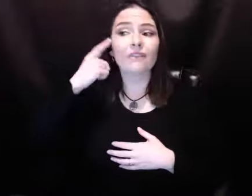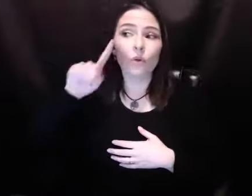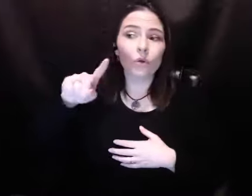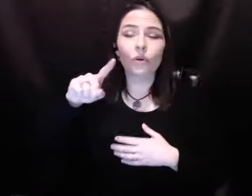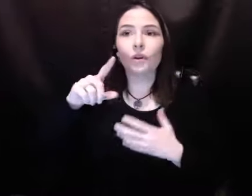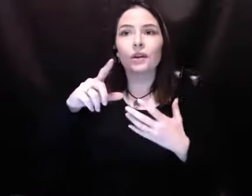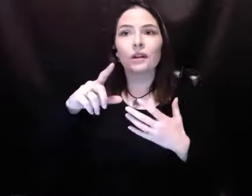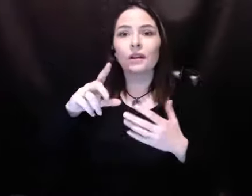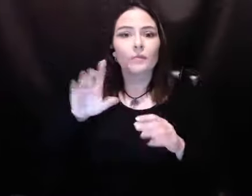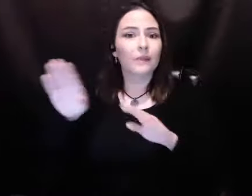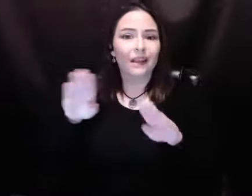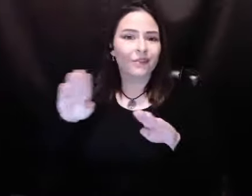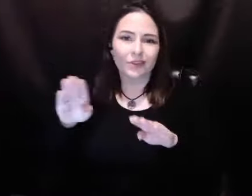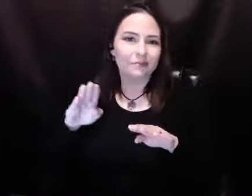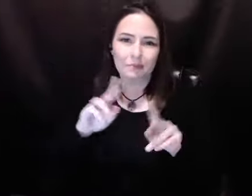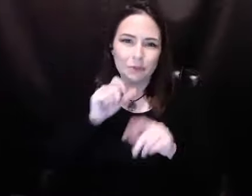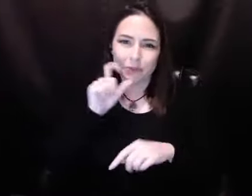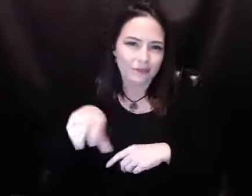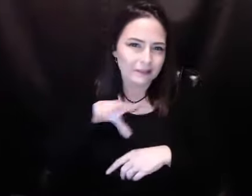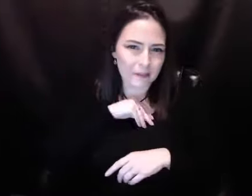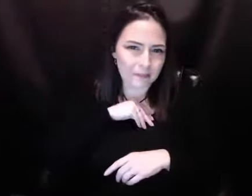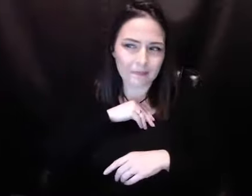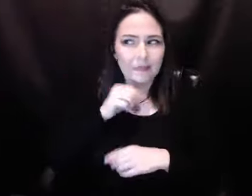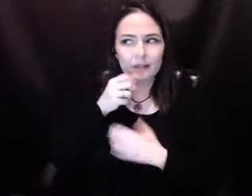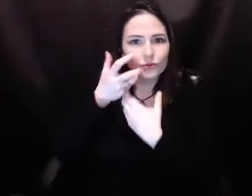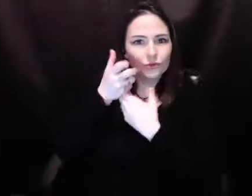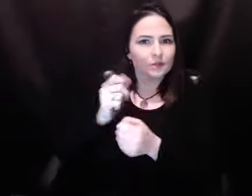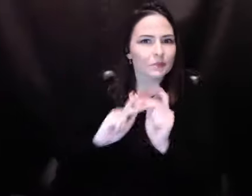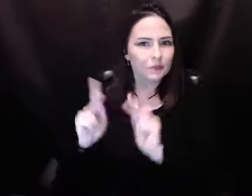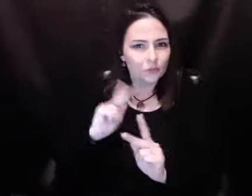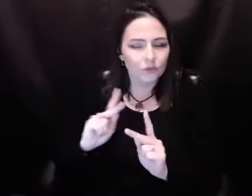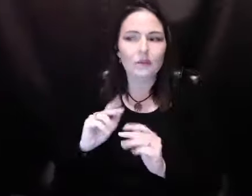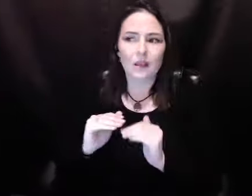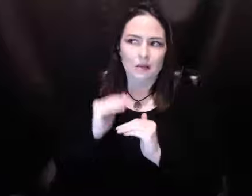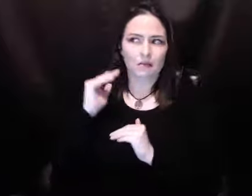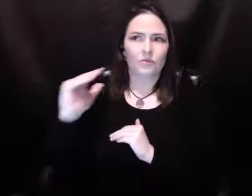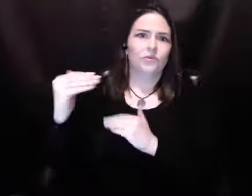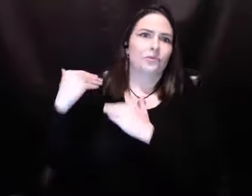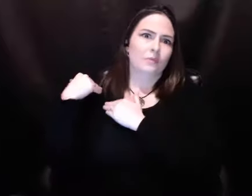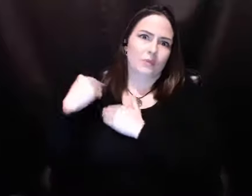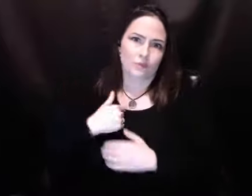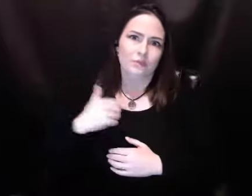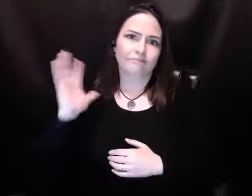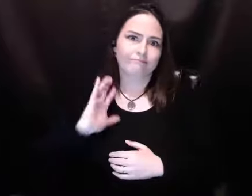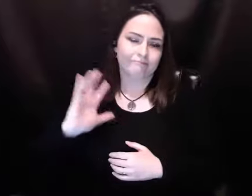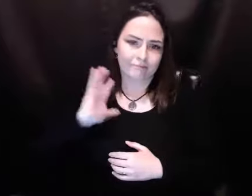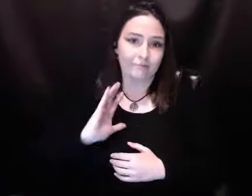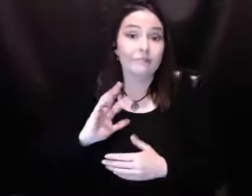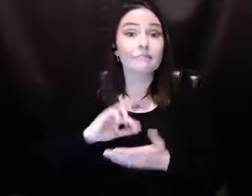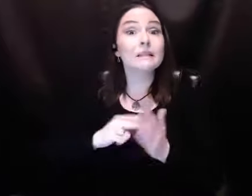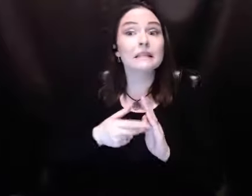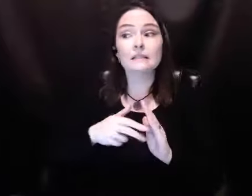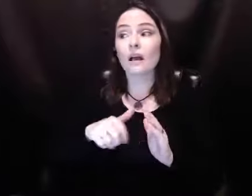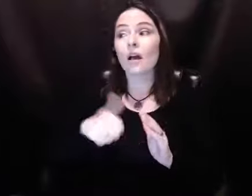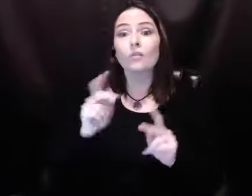responsibility and made it easier for me to be concerned about others rather than myself. This enabled me not to look too closely at my